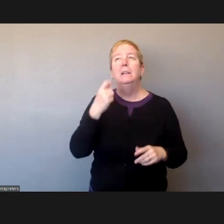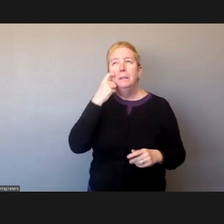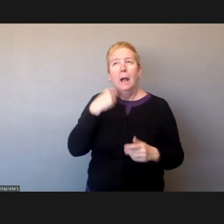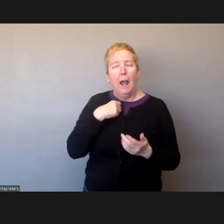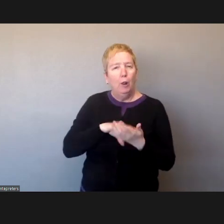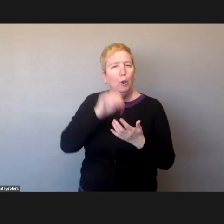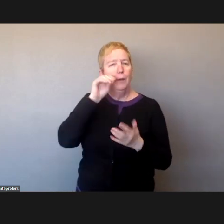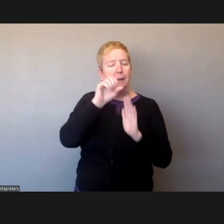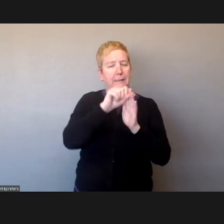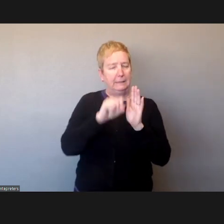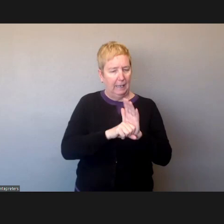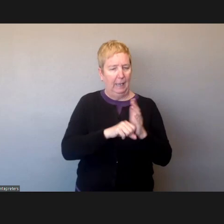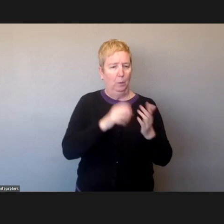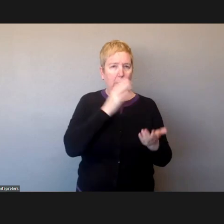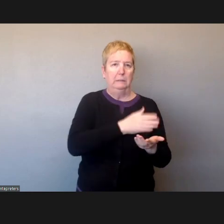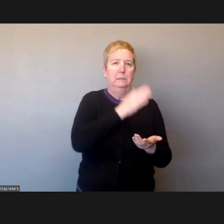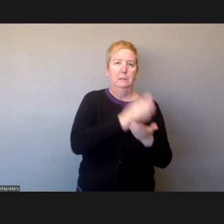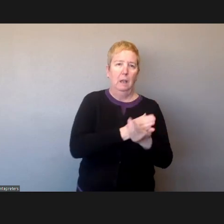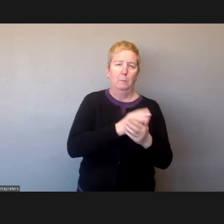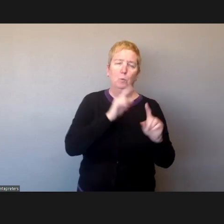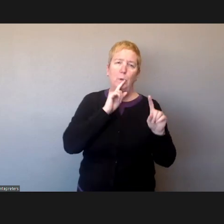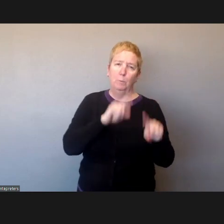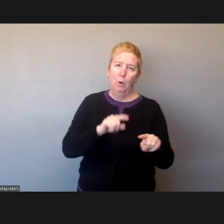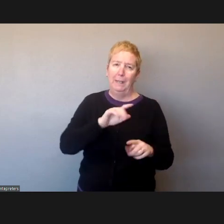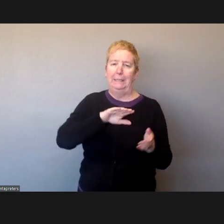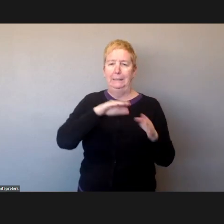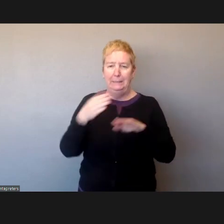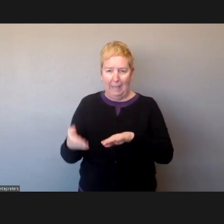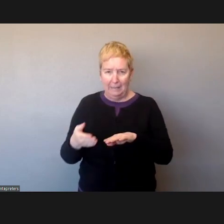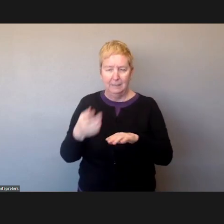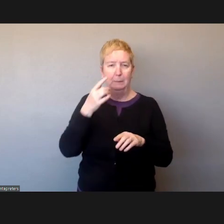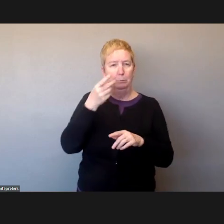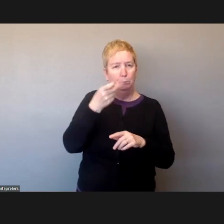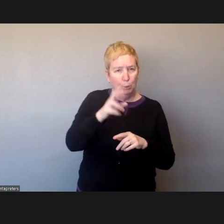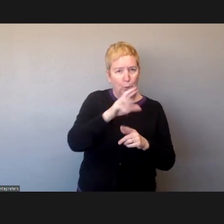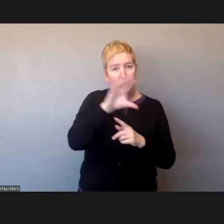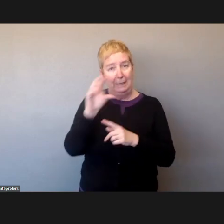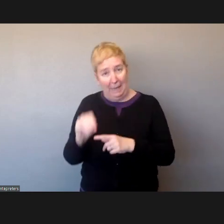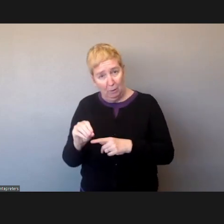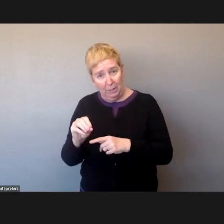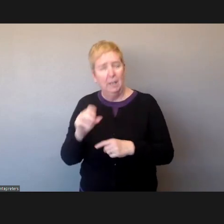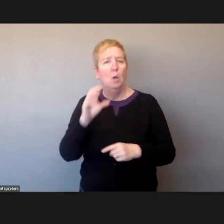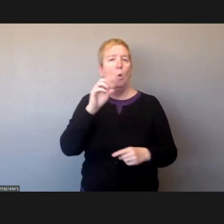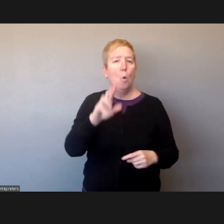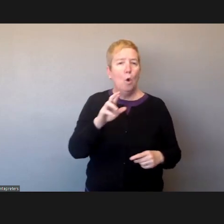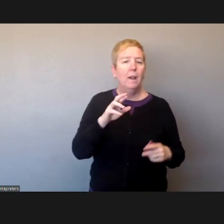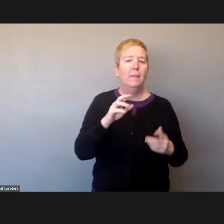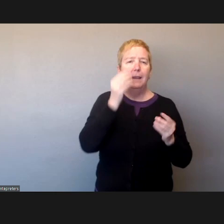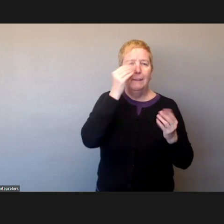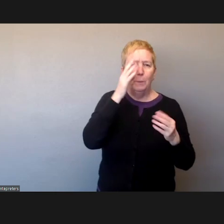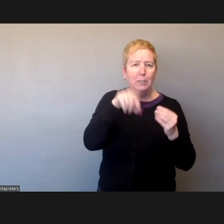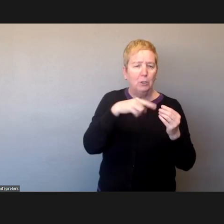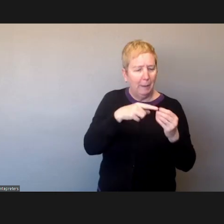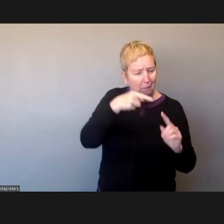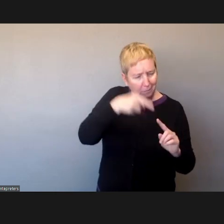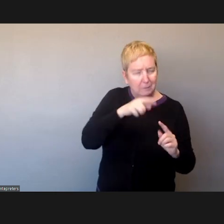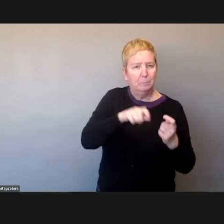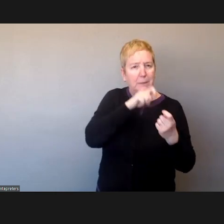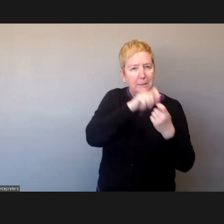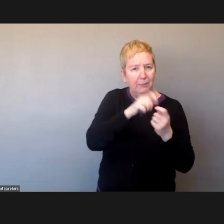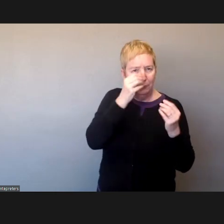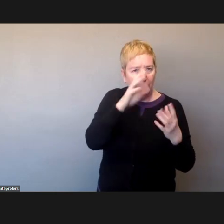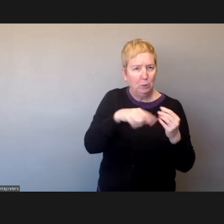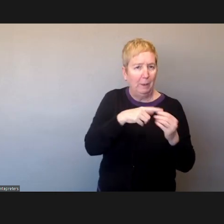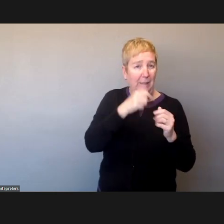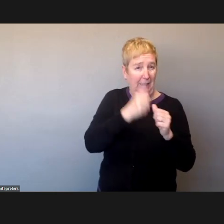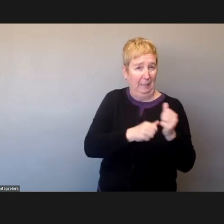going to be reporting deaths by county or demographics of the people who have died, but that is still information you're going